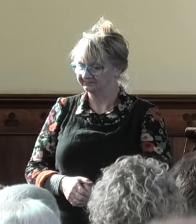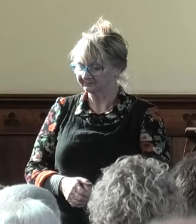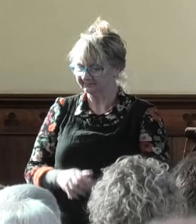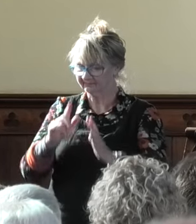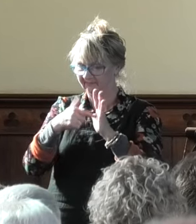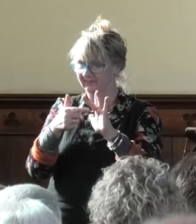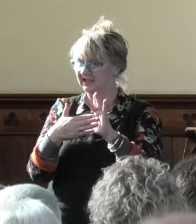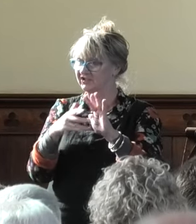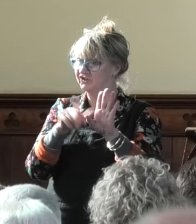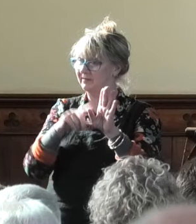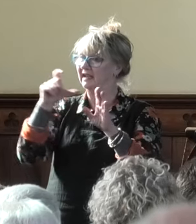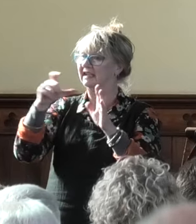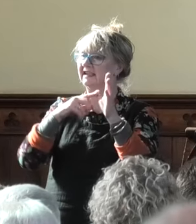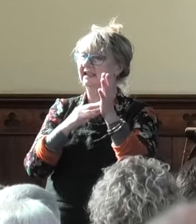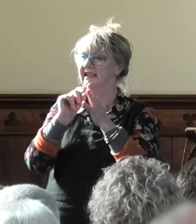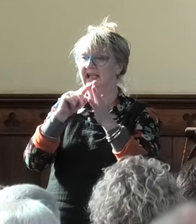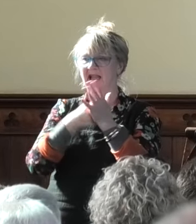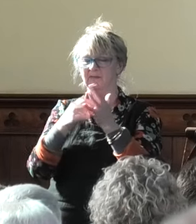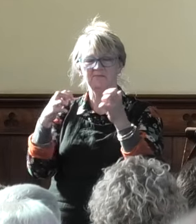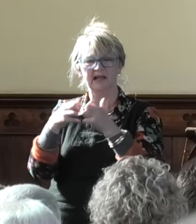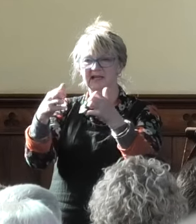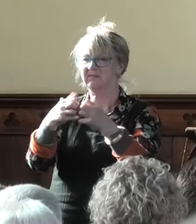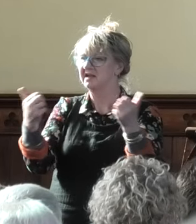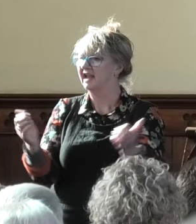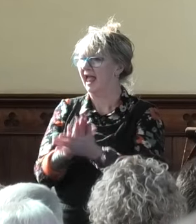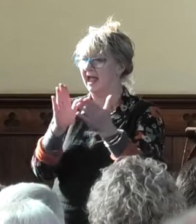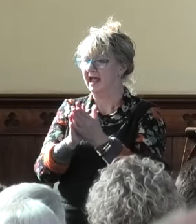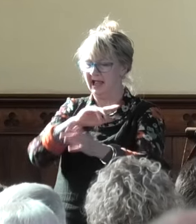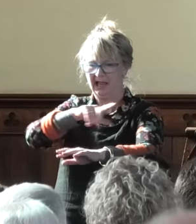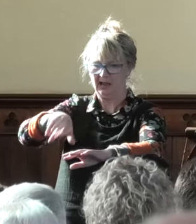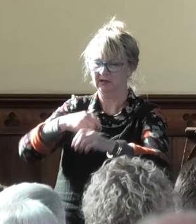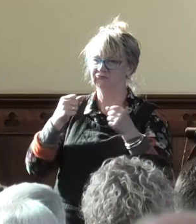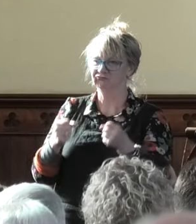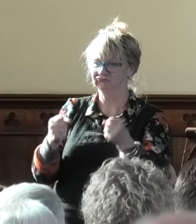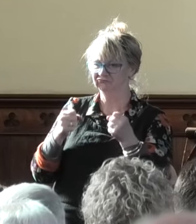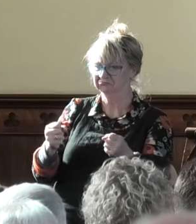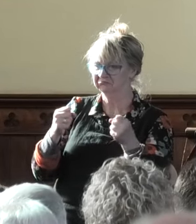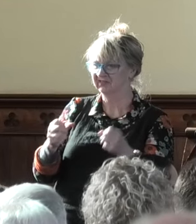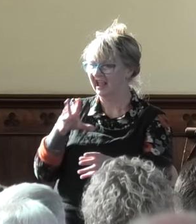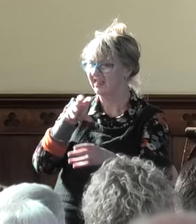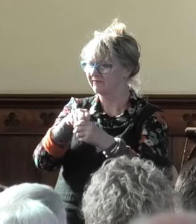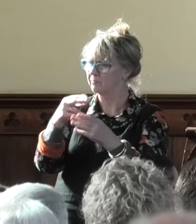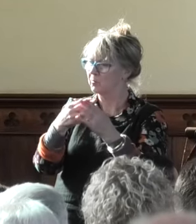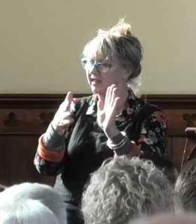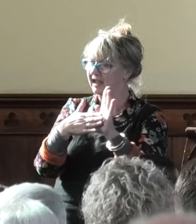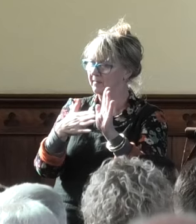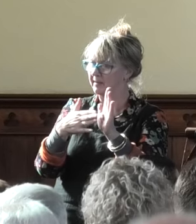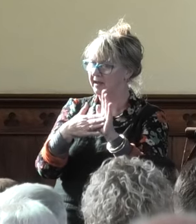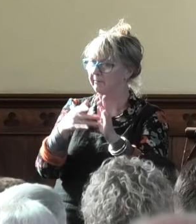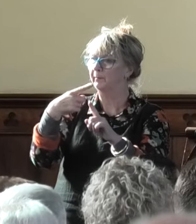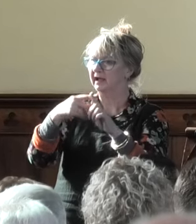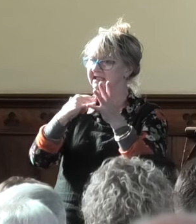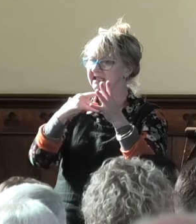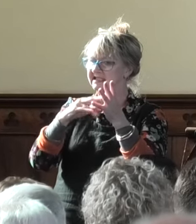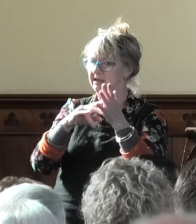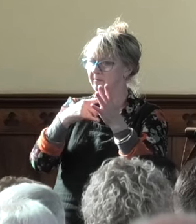Jimmy the camper led to many happy hours on Australian roads for Rin and Hank, and their involvement with MMM and Samaritan's Purse, where Rin